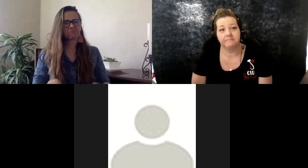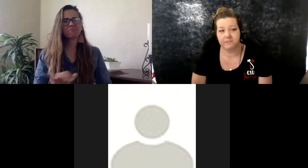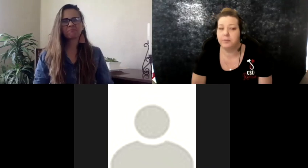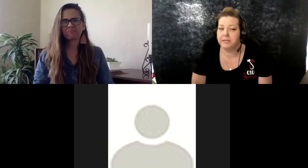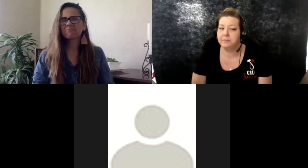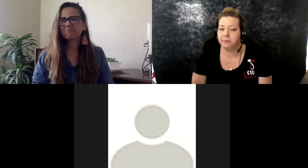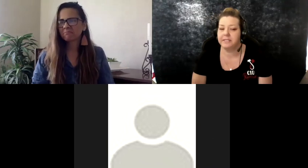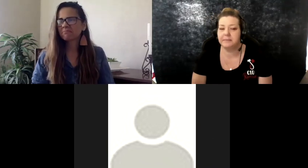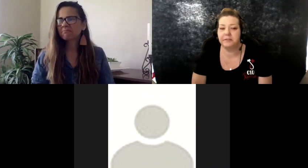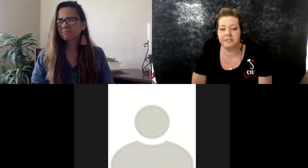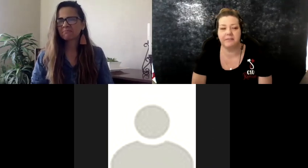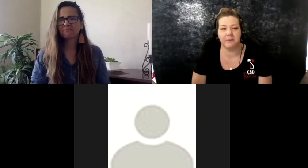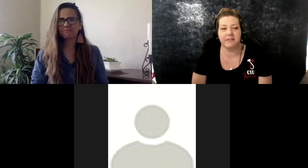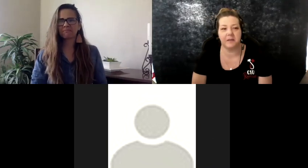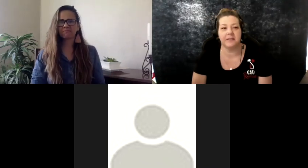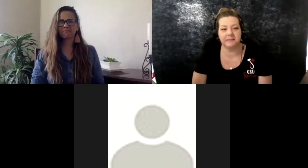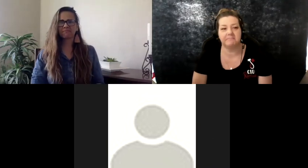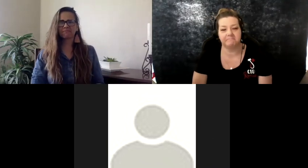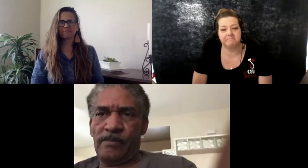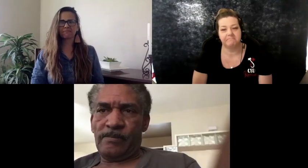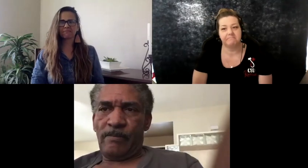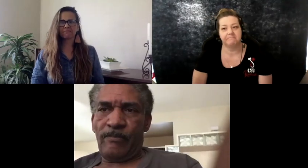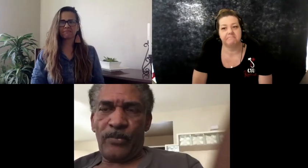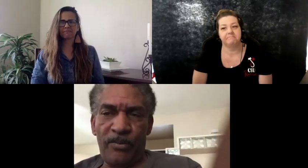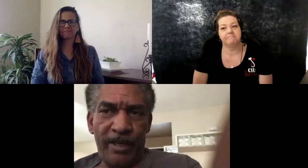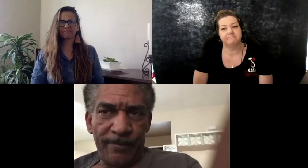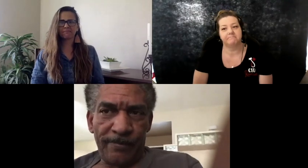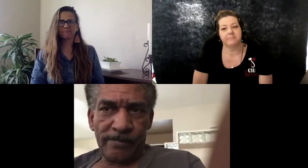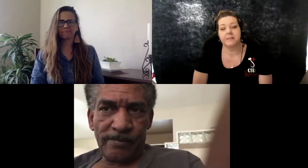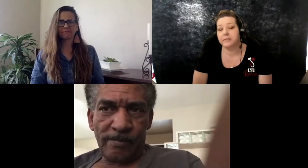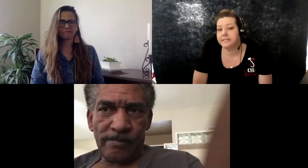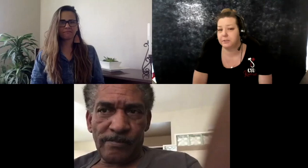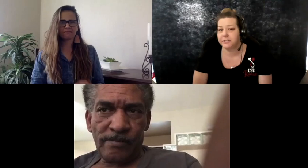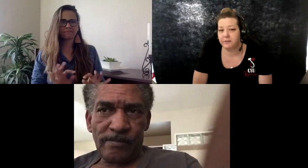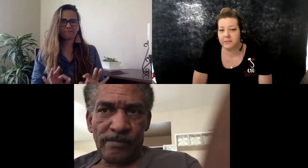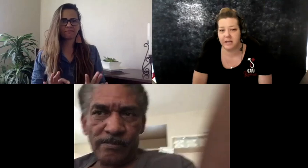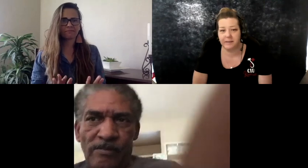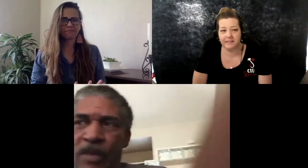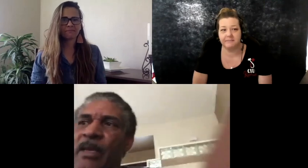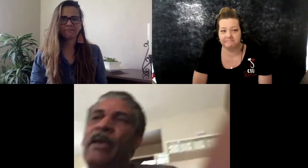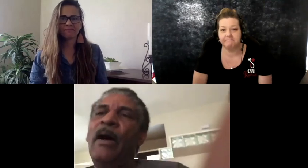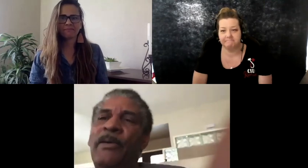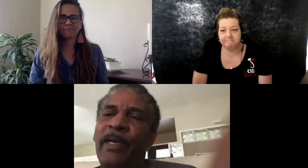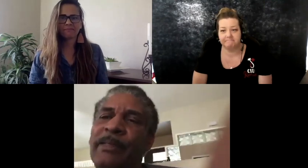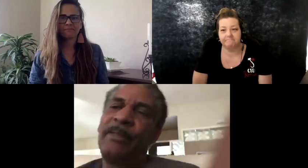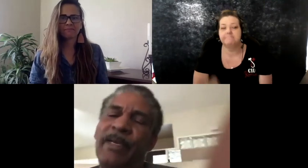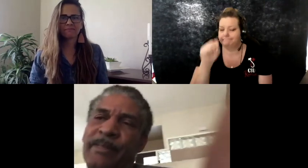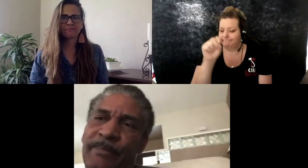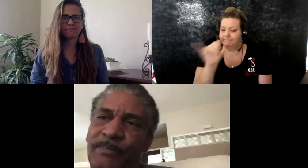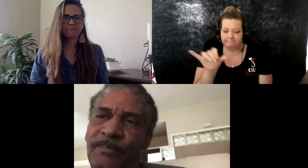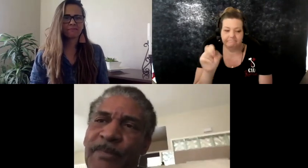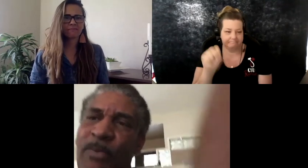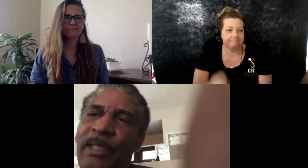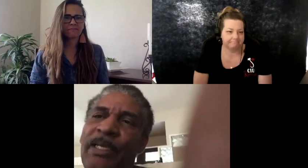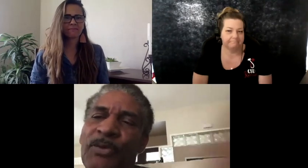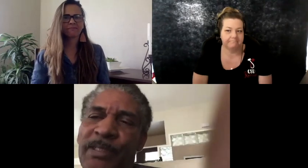Yeah. So pretty similar to everyone's comment. Pardon me? Pretty similar to everyone's comment. Oh, yes, yes.